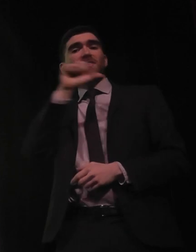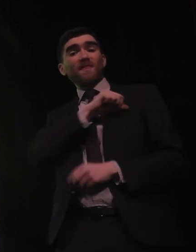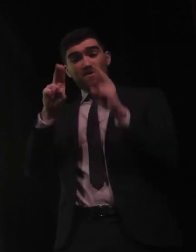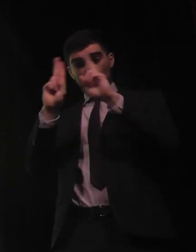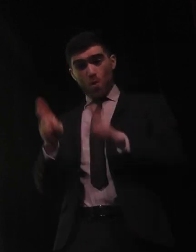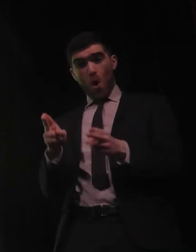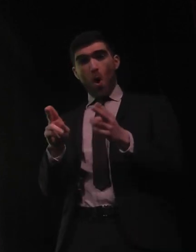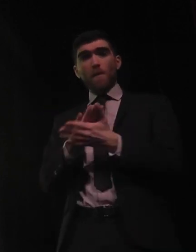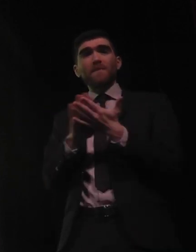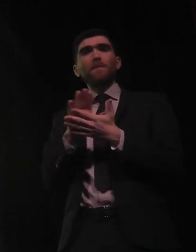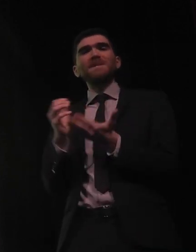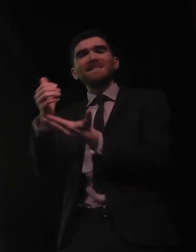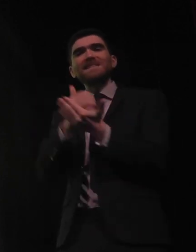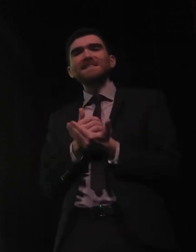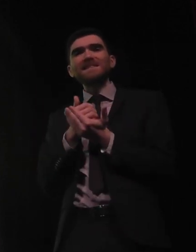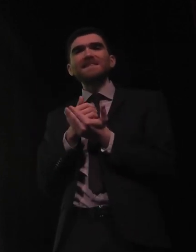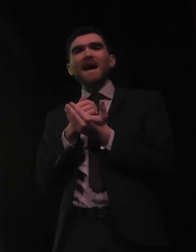average, £150 per annum.